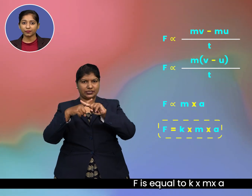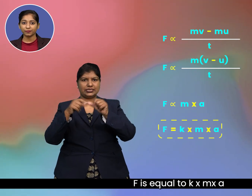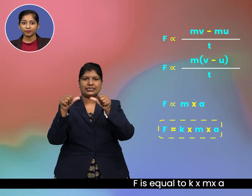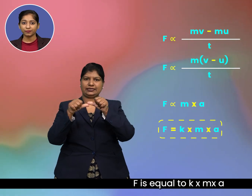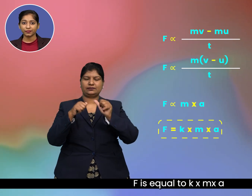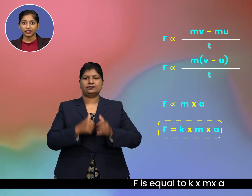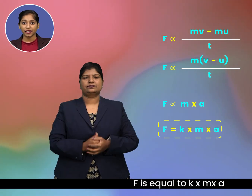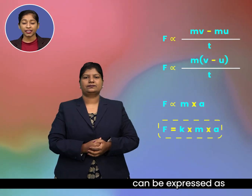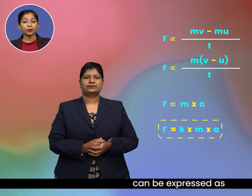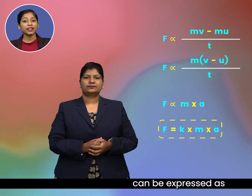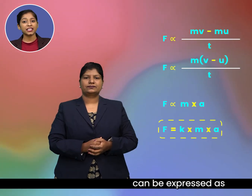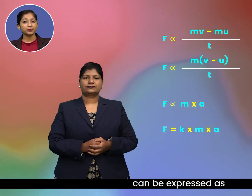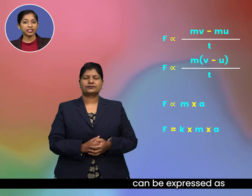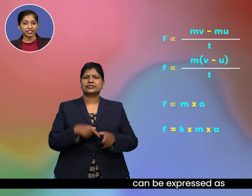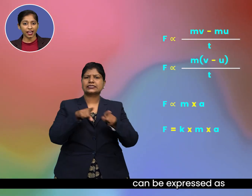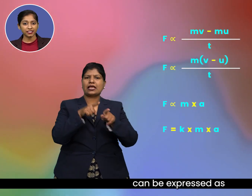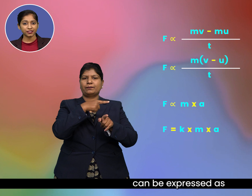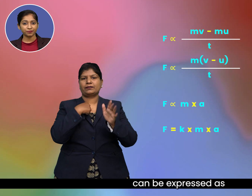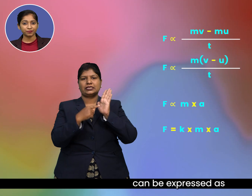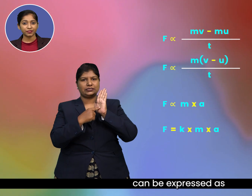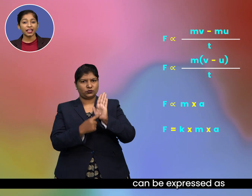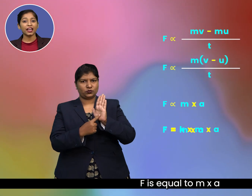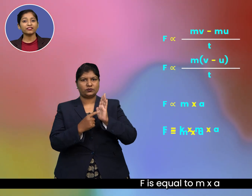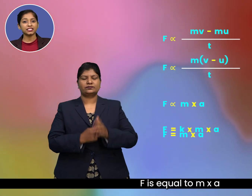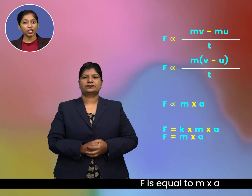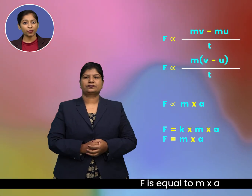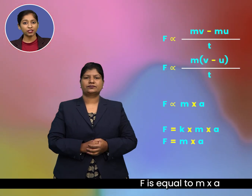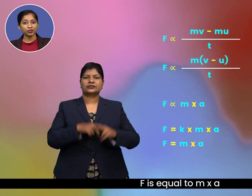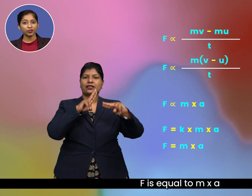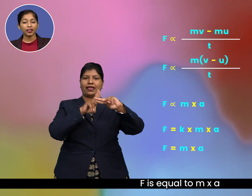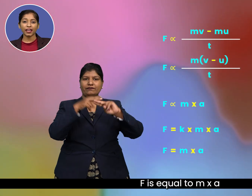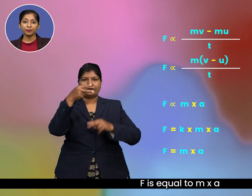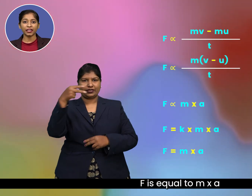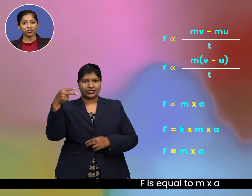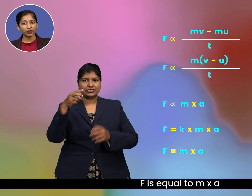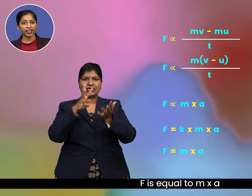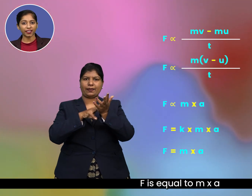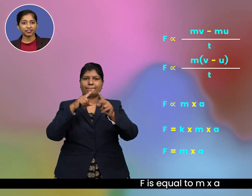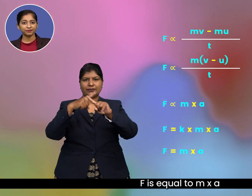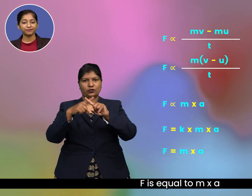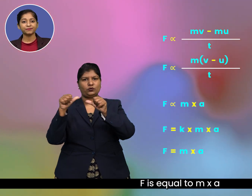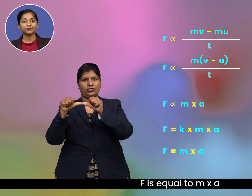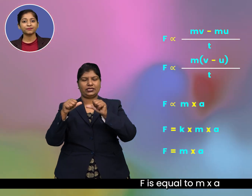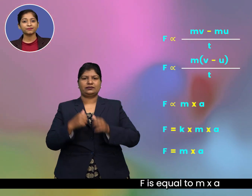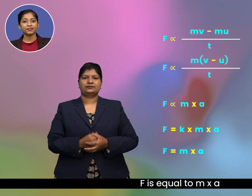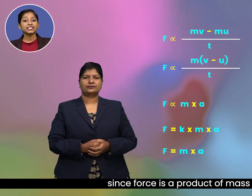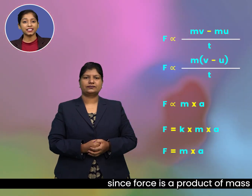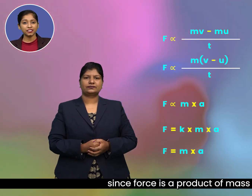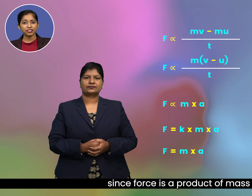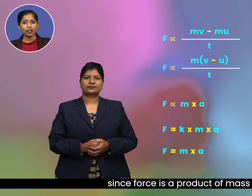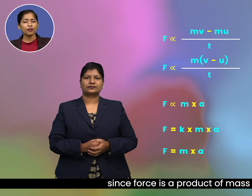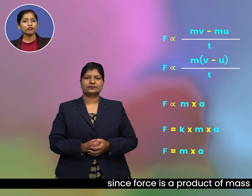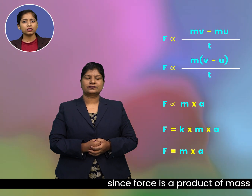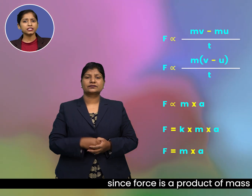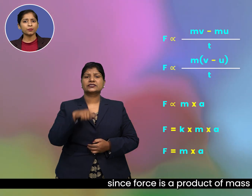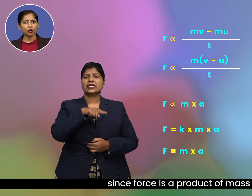A can be expressed as F is equal to m into A.